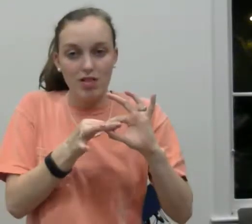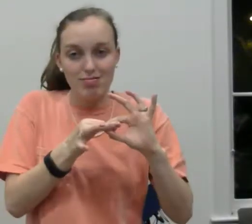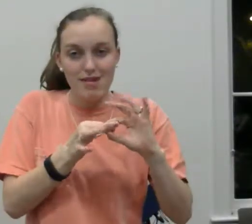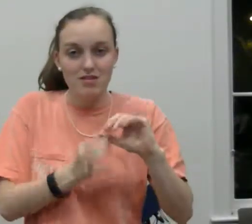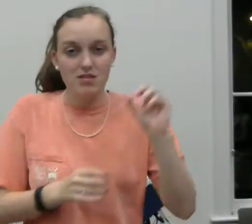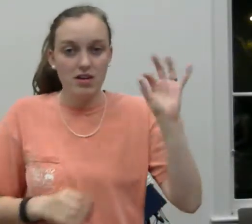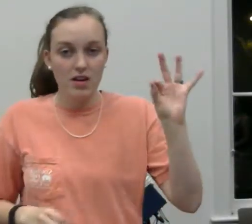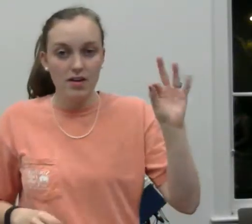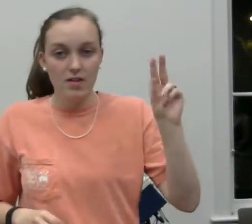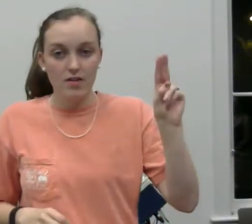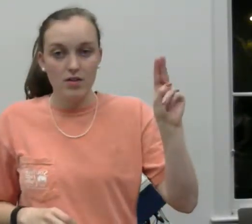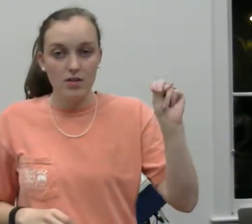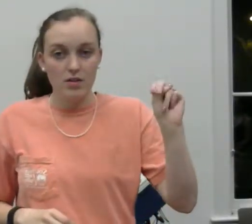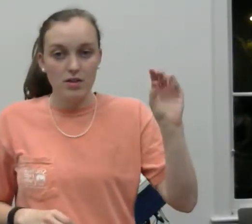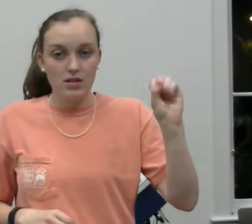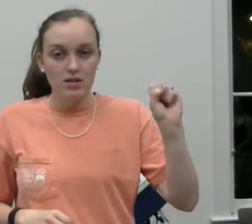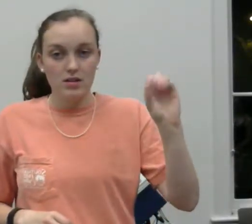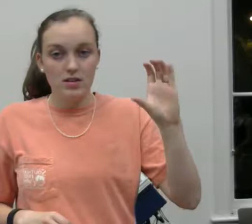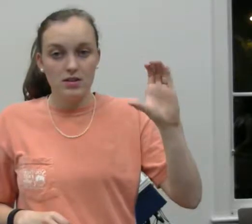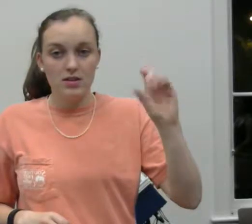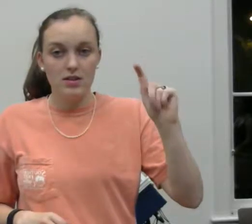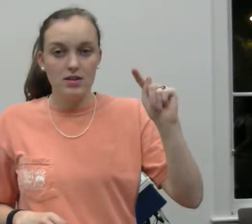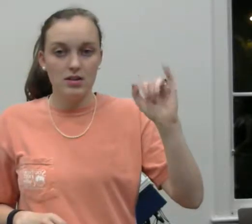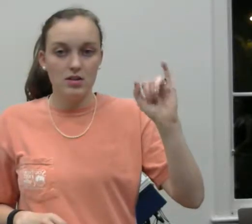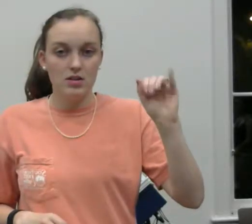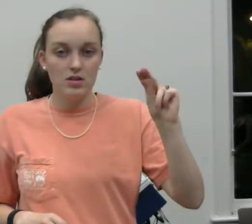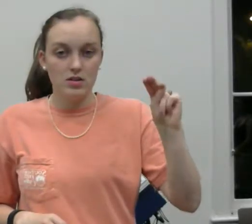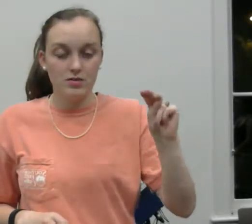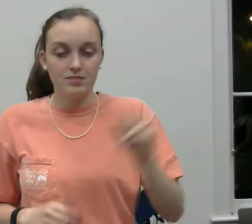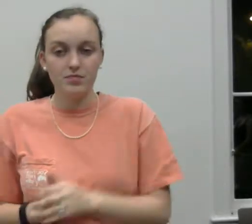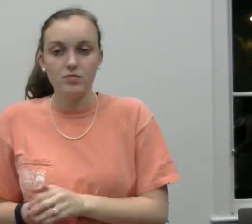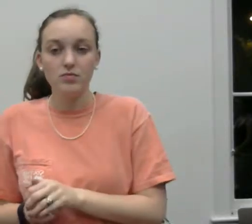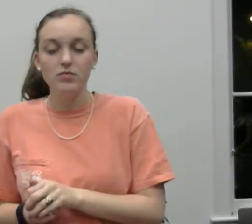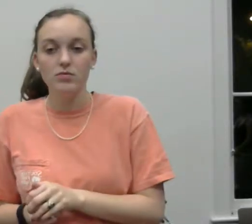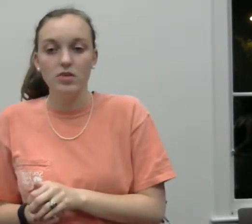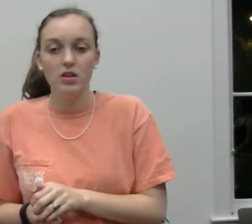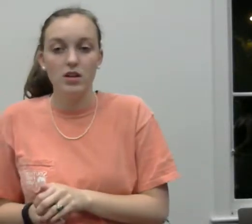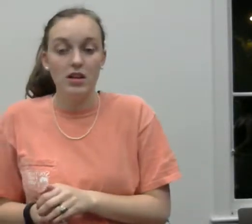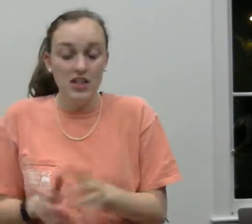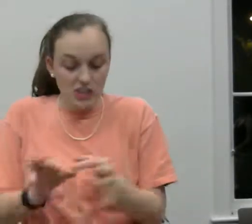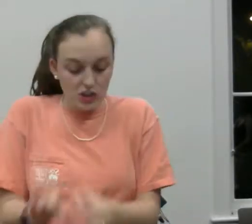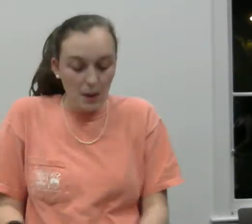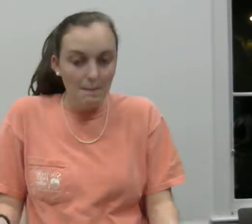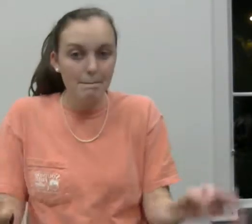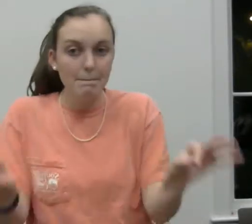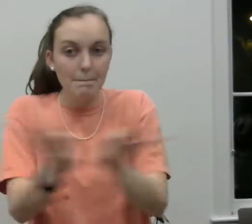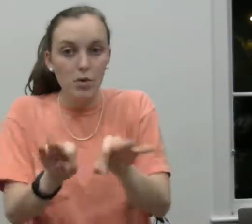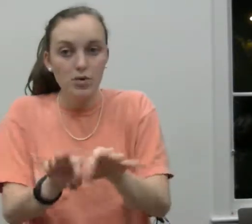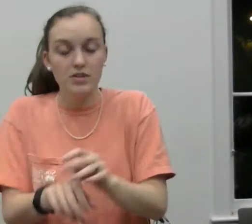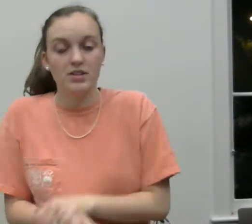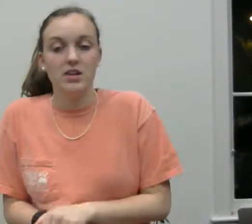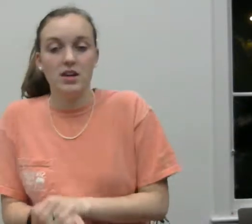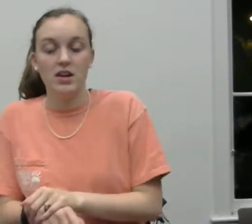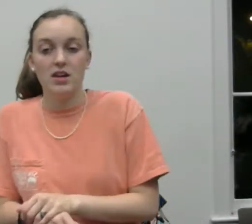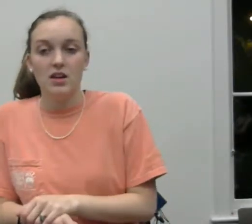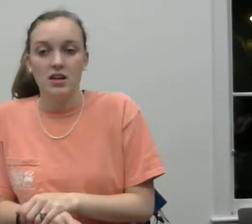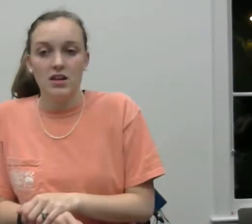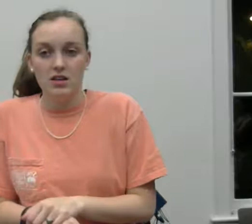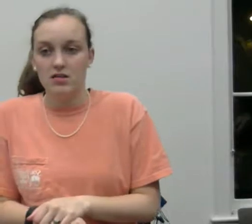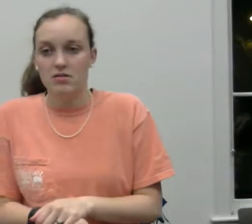is the big one. And that means, an example is, your arm has a structure. It's built a specific way. You have a forearm and another arm. You